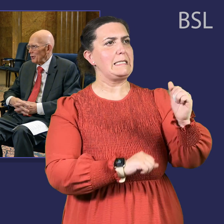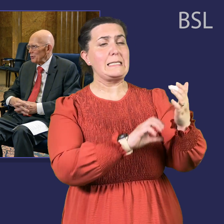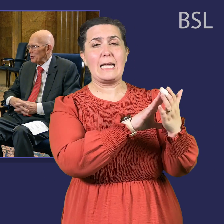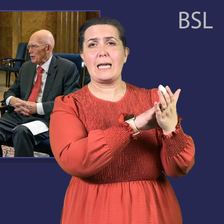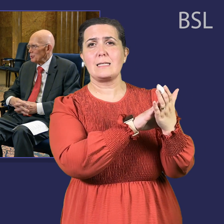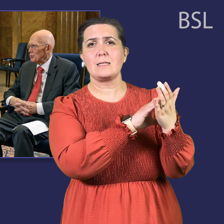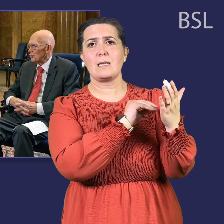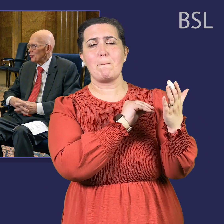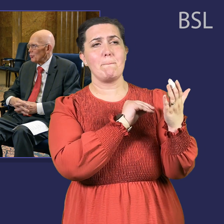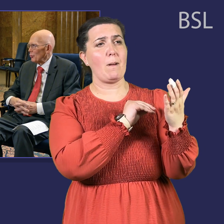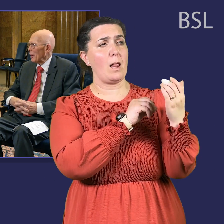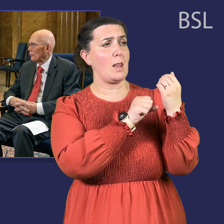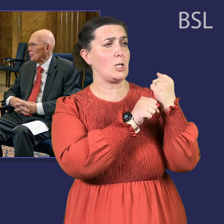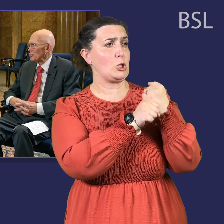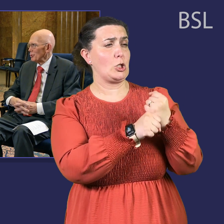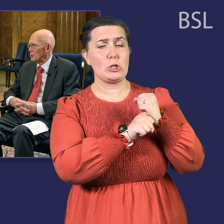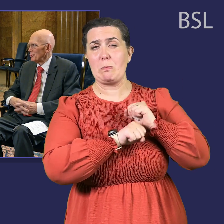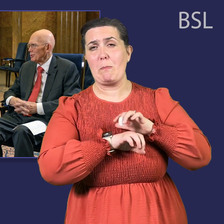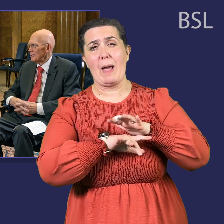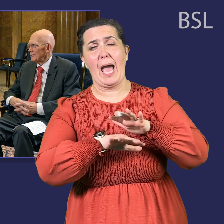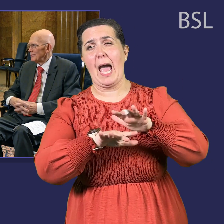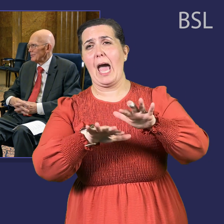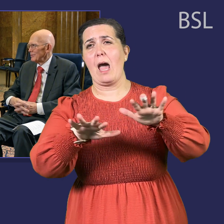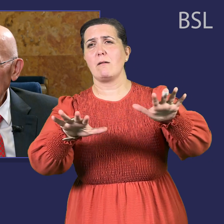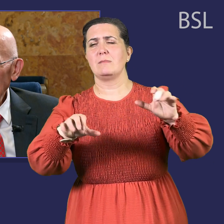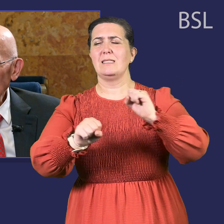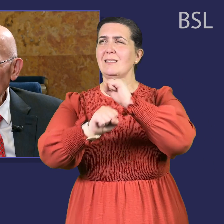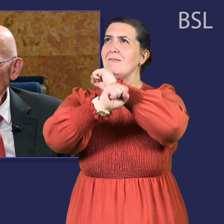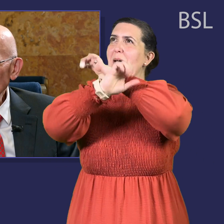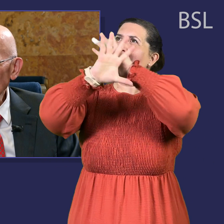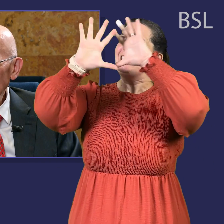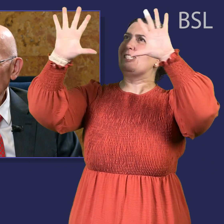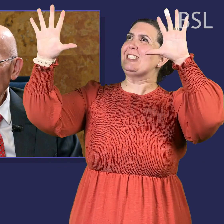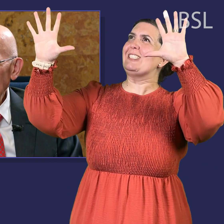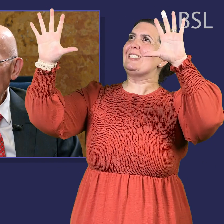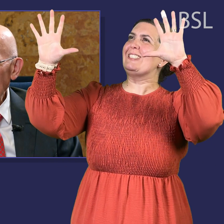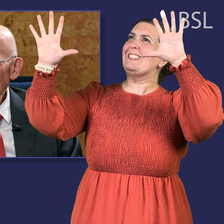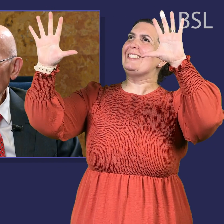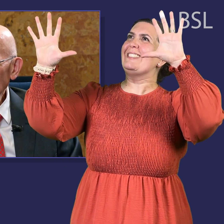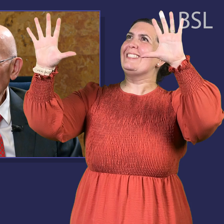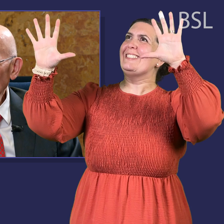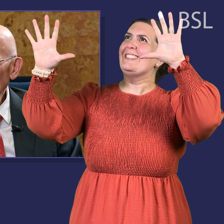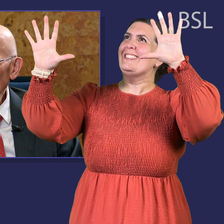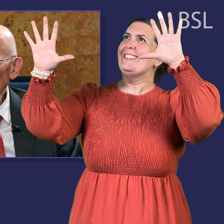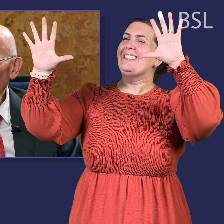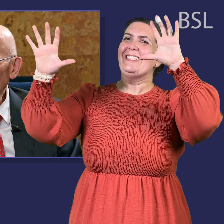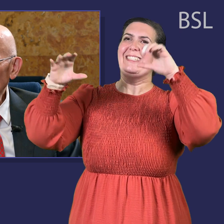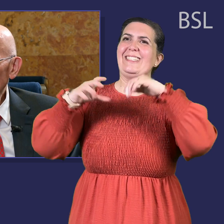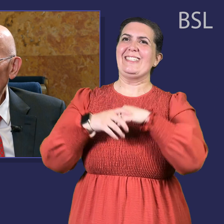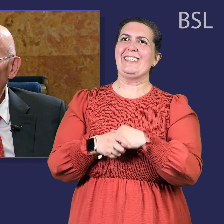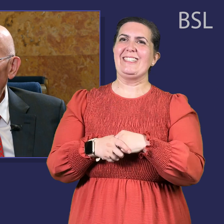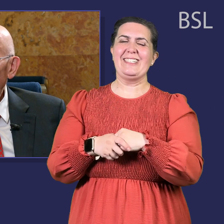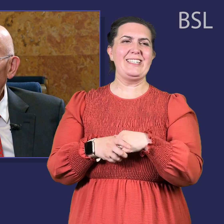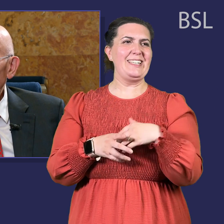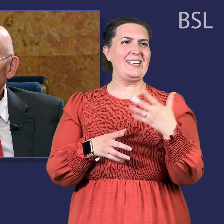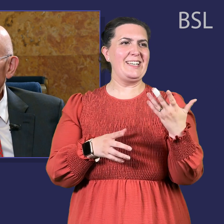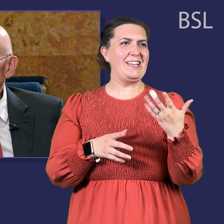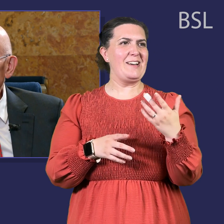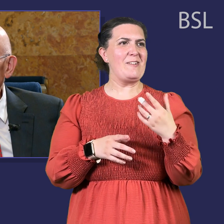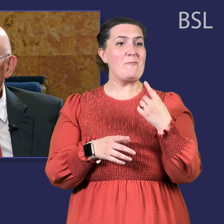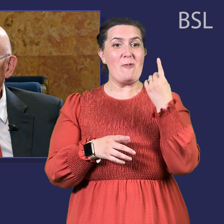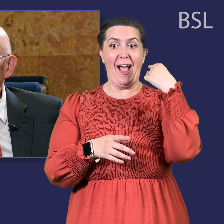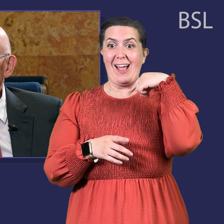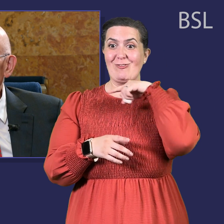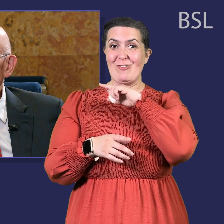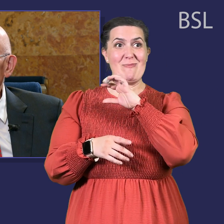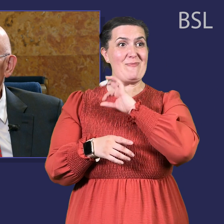example extends throughout the church. Imagine having him with us to